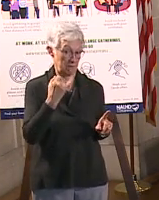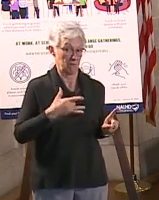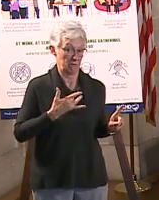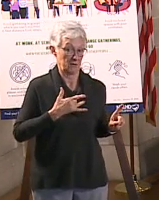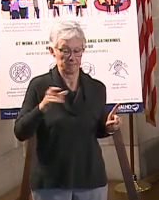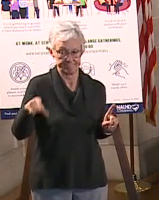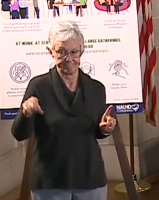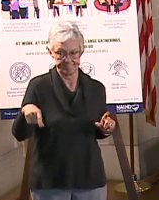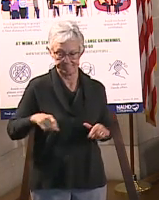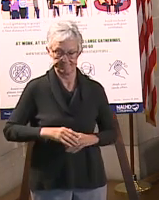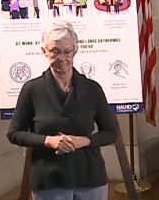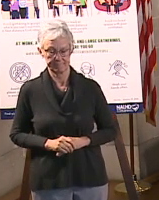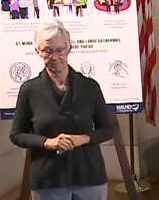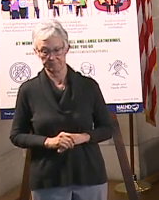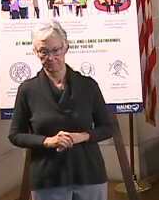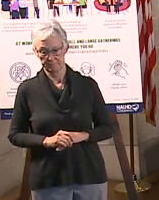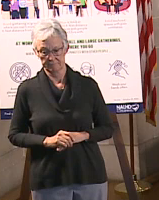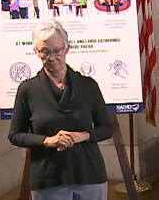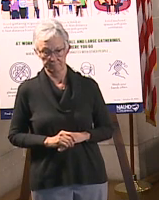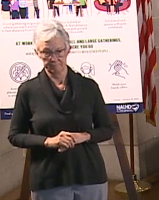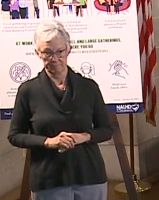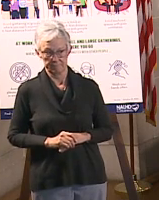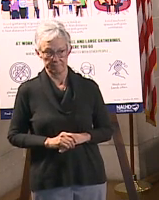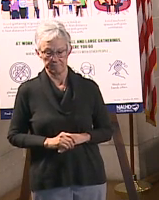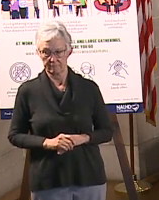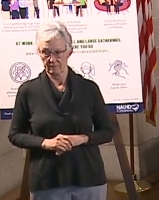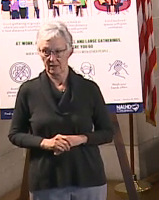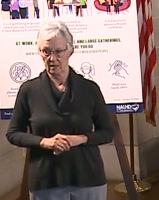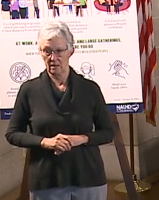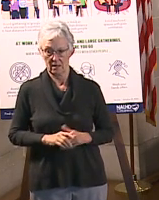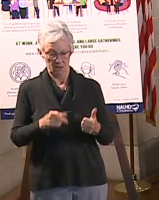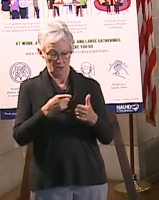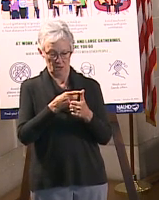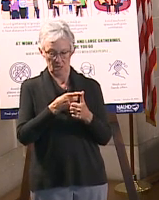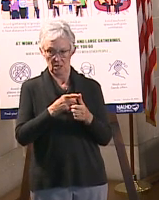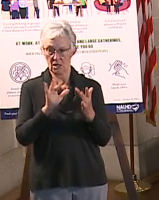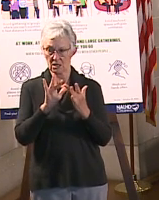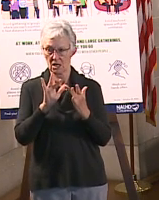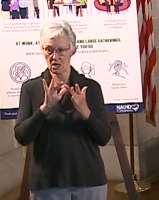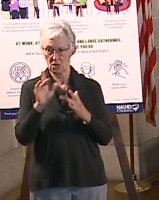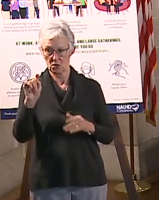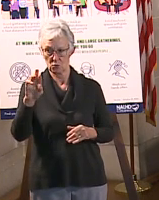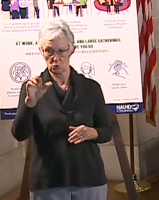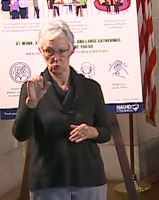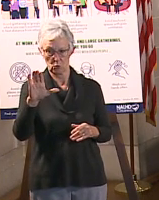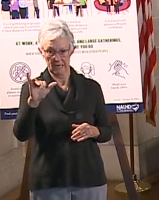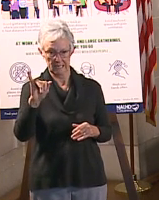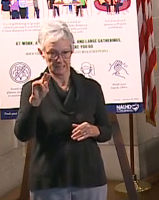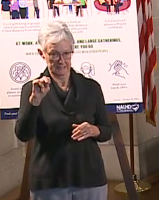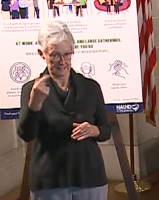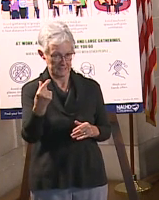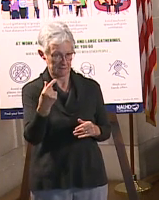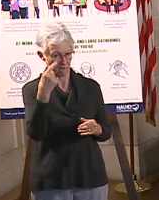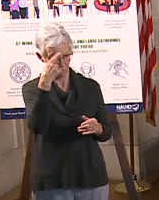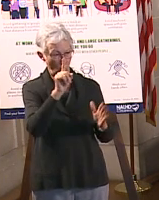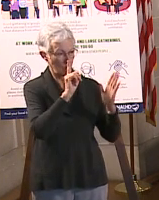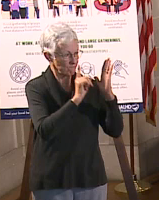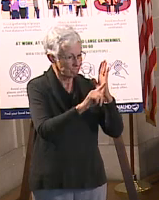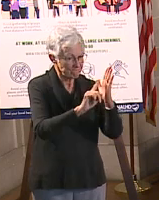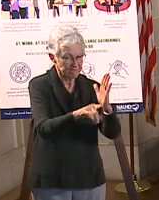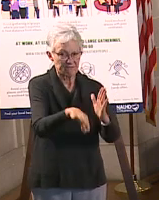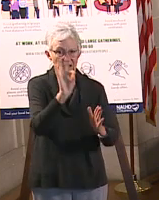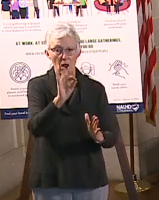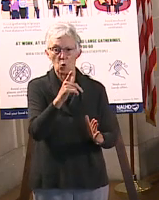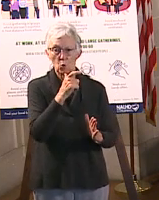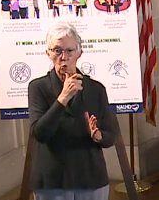cover. First of all, I talked about contact tracing, caught up on our backlog. We're actually back to normal operations with the types of questions we're asking